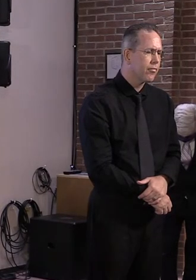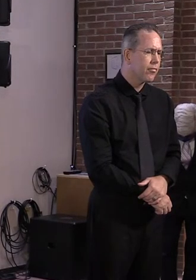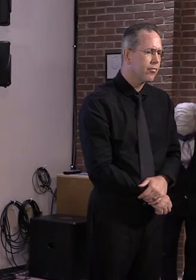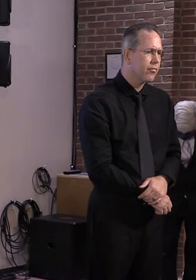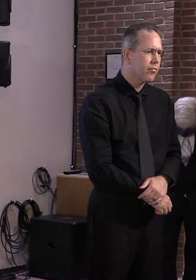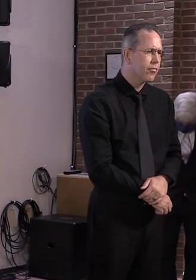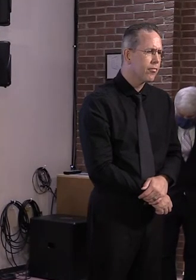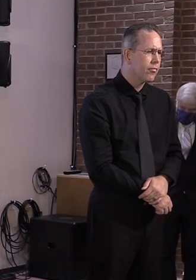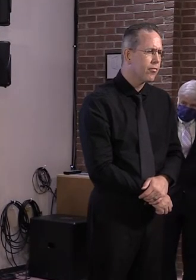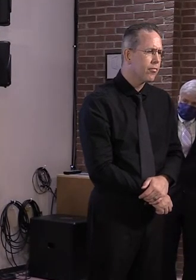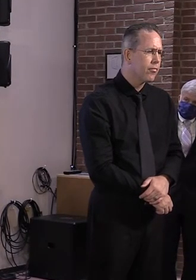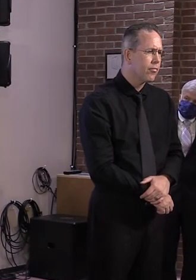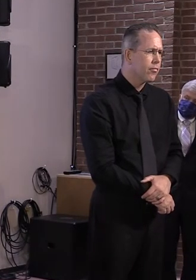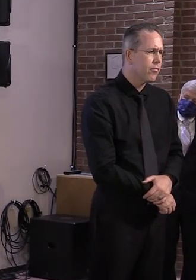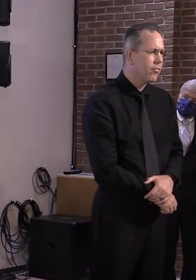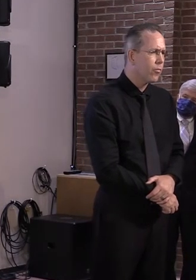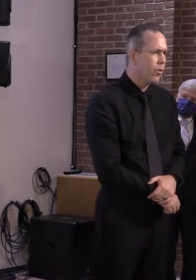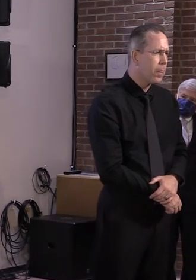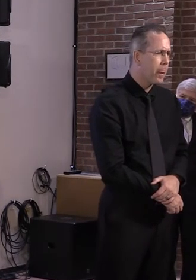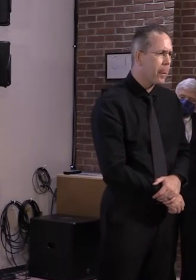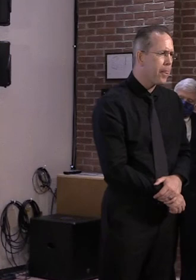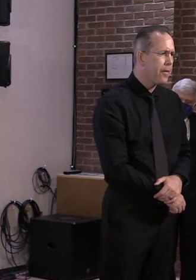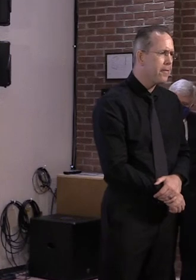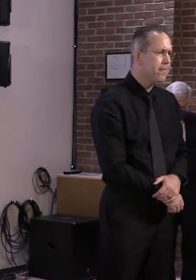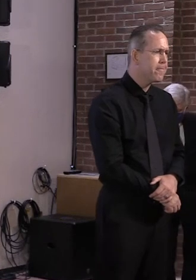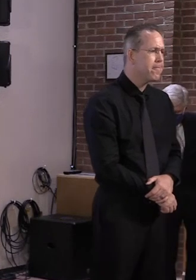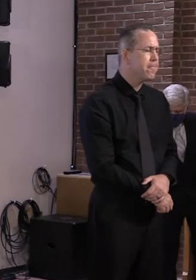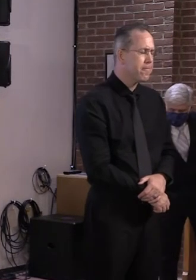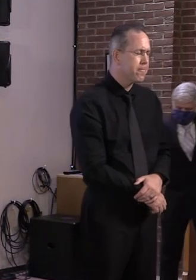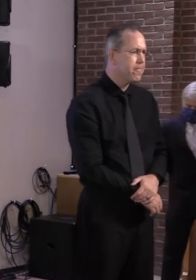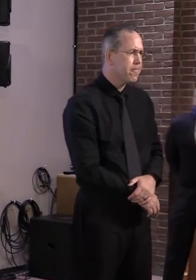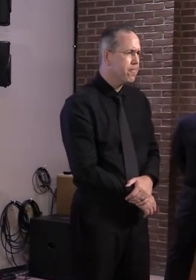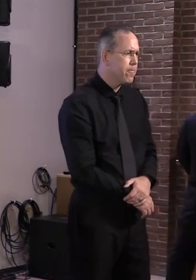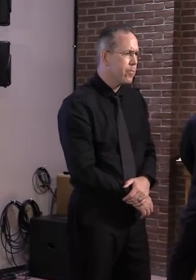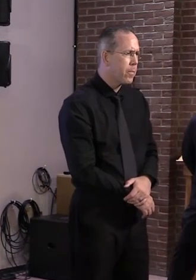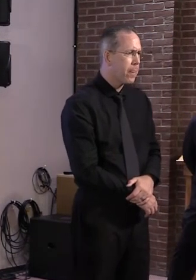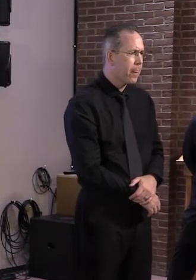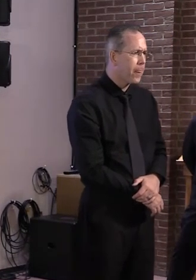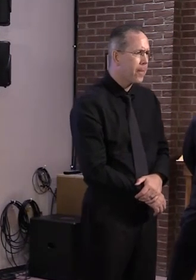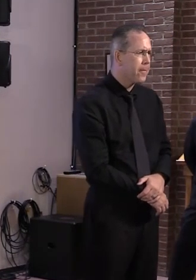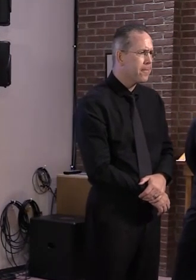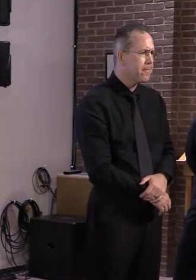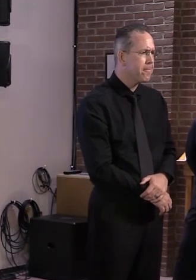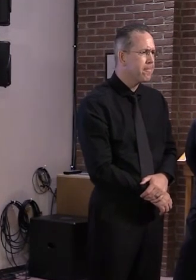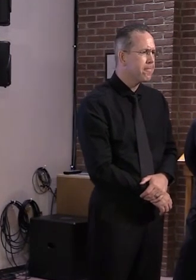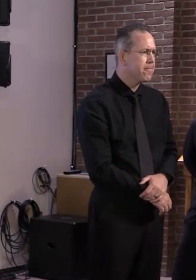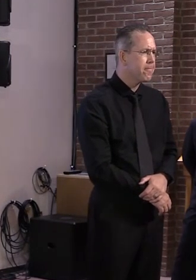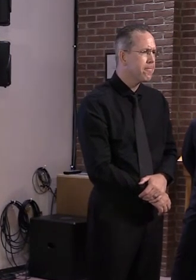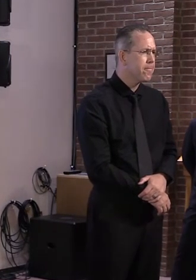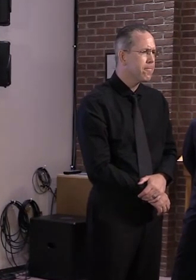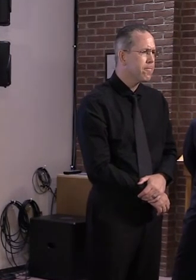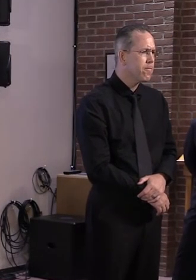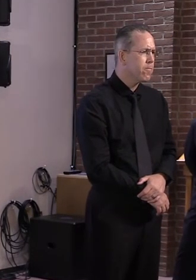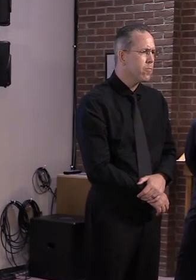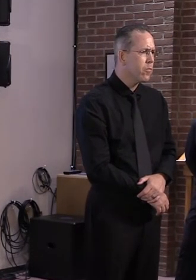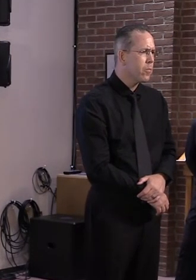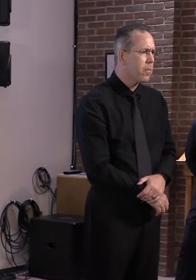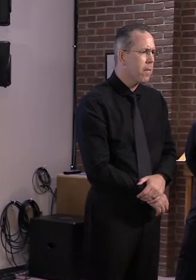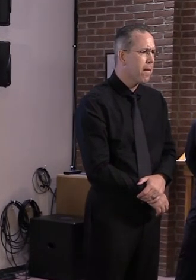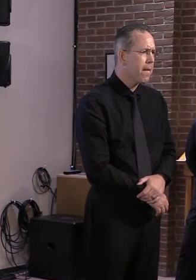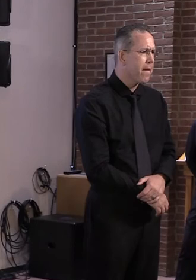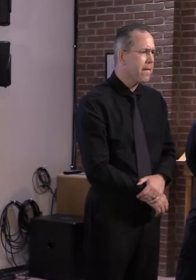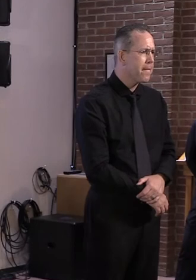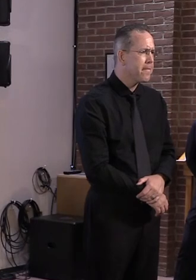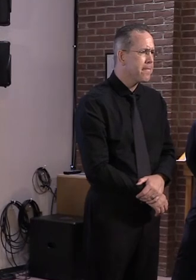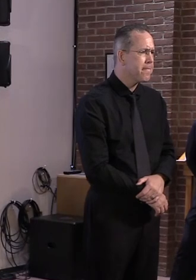industry. What guidelines or advice do you have for hospitality workers, people who own bed and breakfasts,